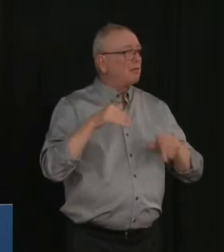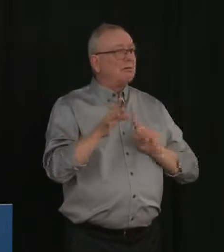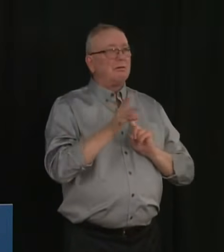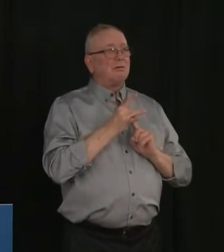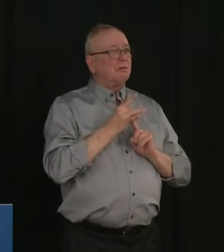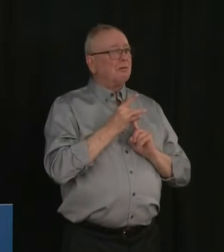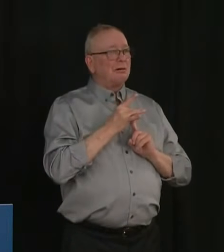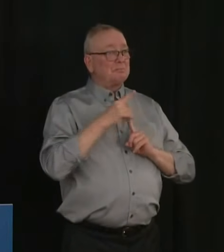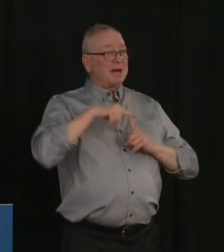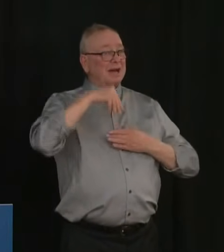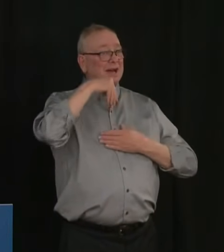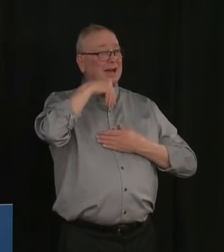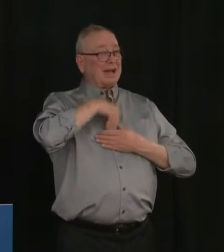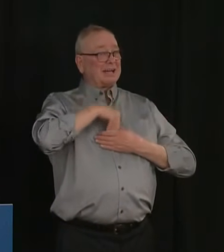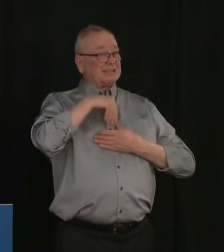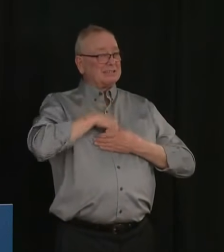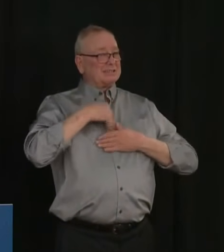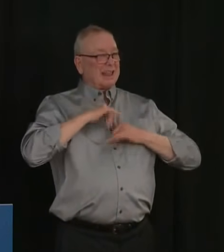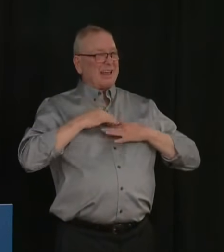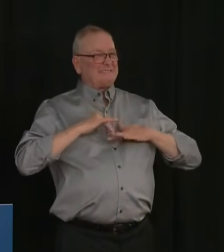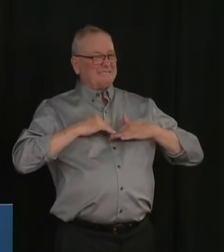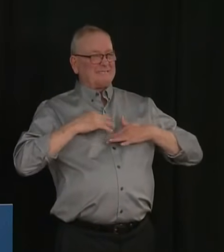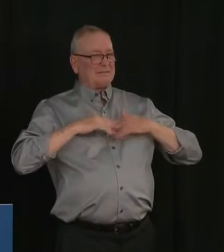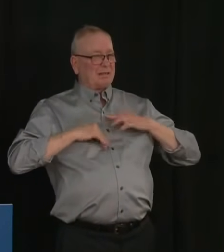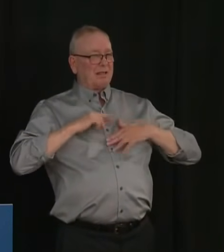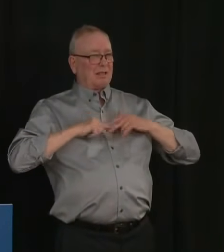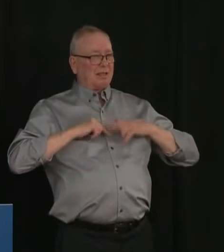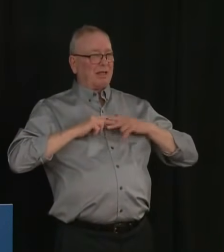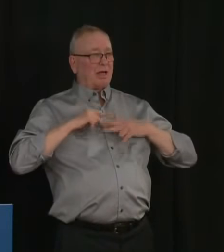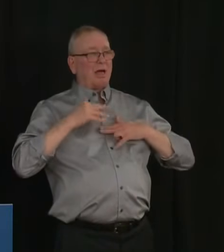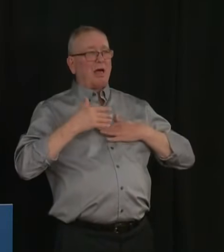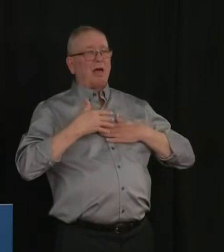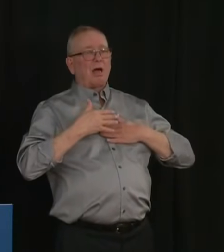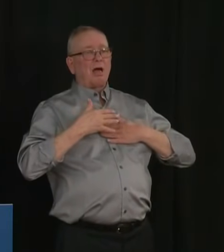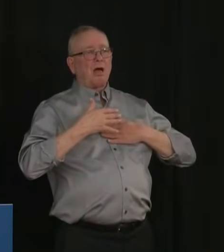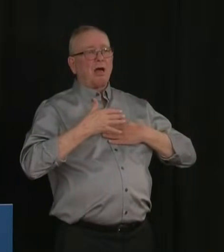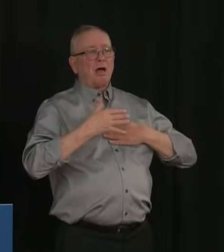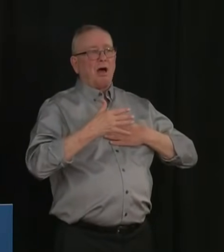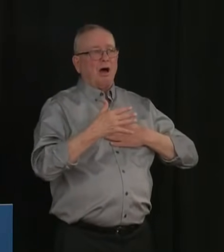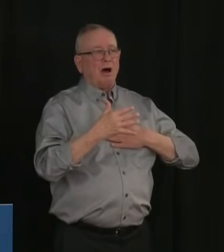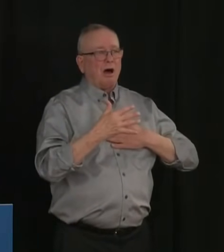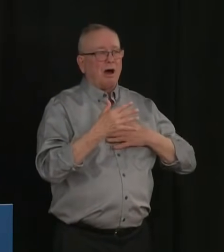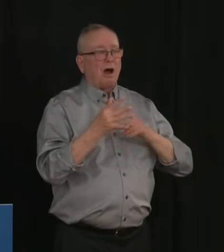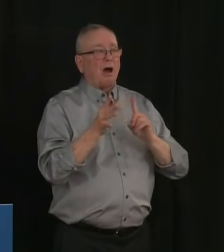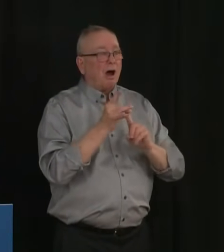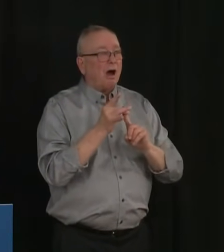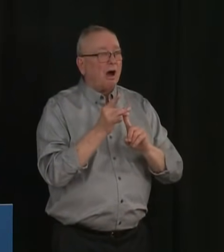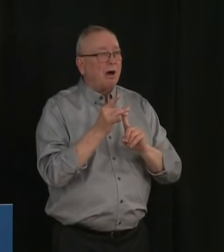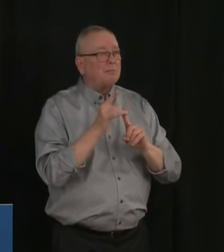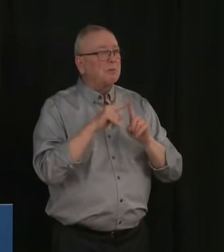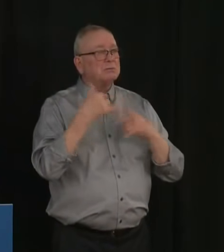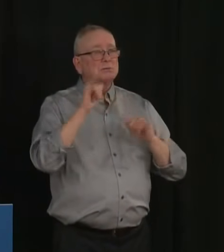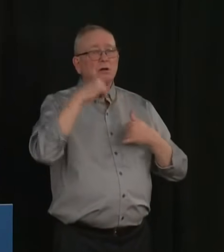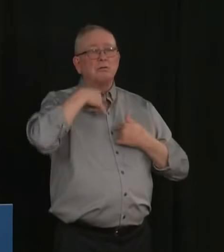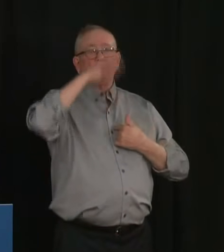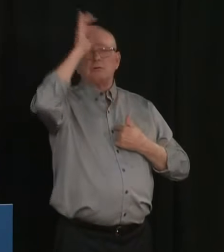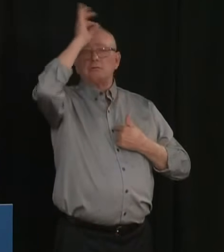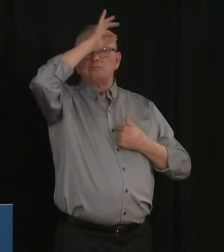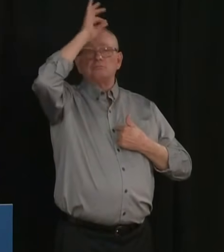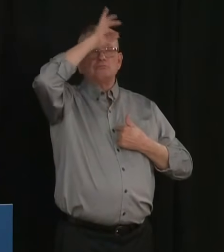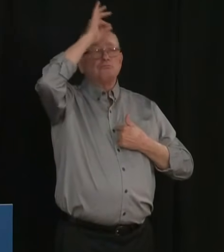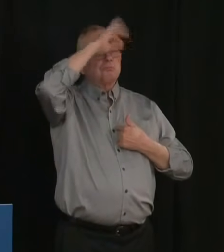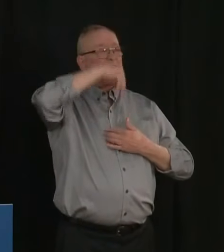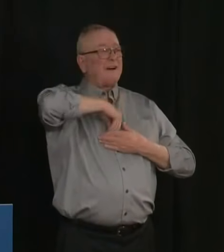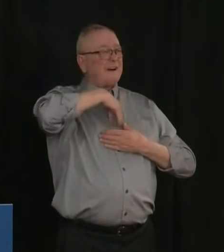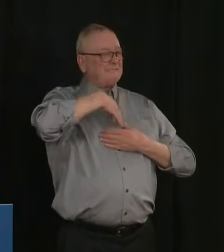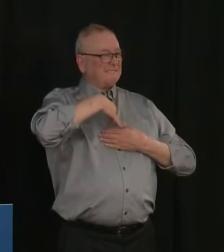day 10 point. And if they do, and if they don't have any symptoms, then they would actually be infectious as they leave that quarantine